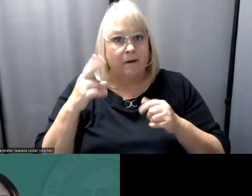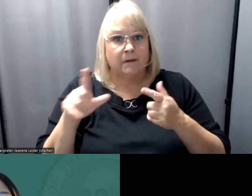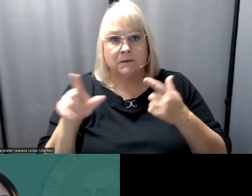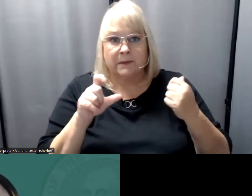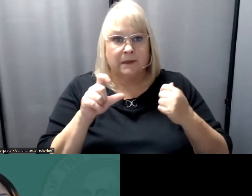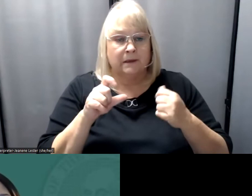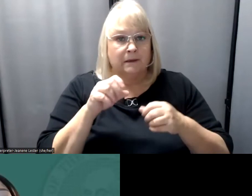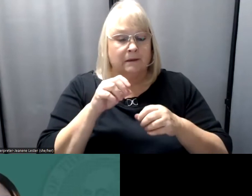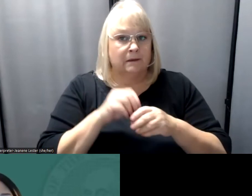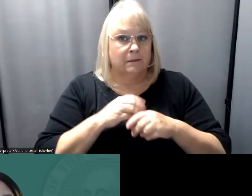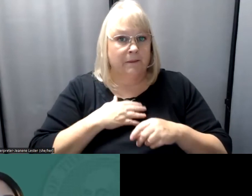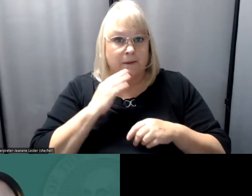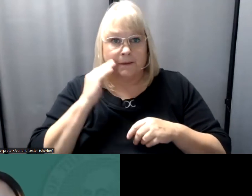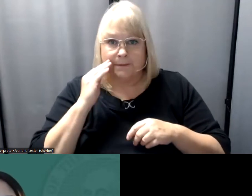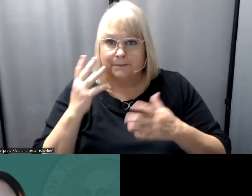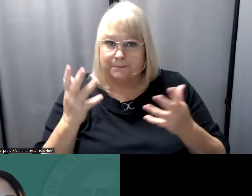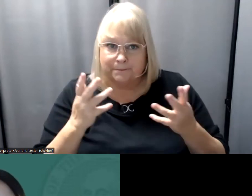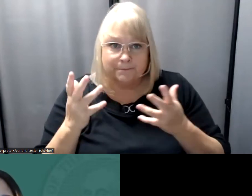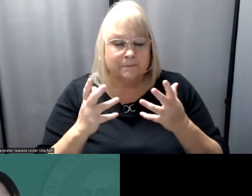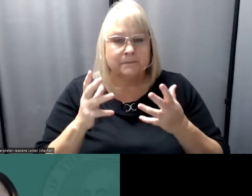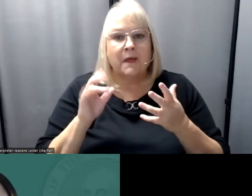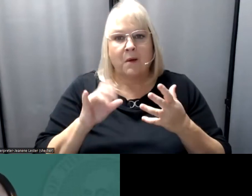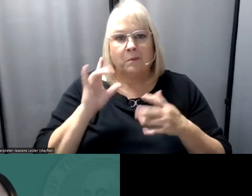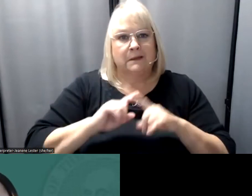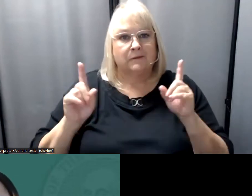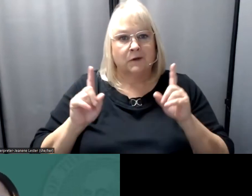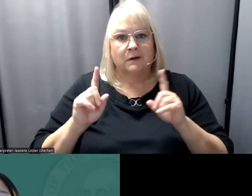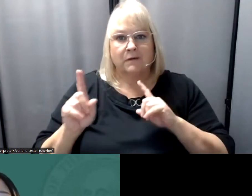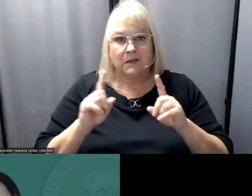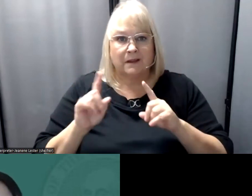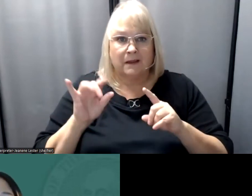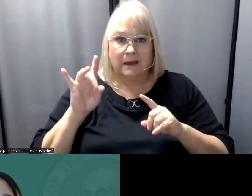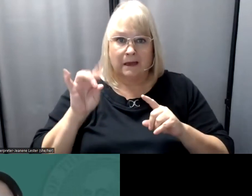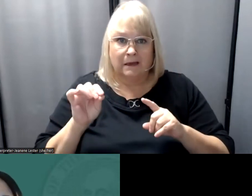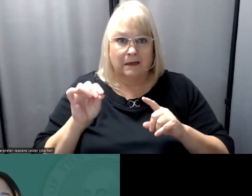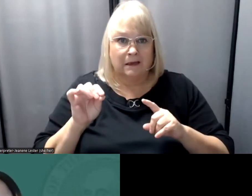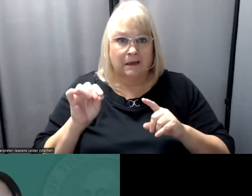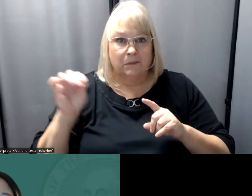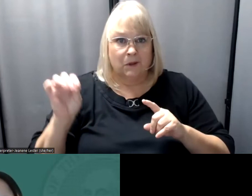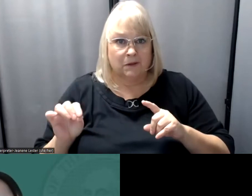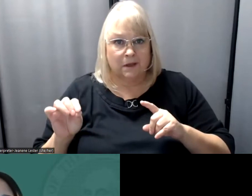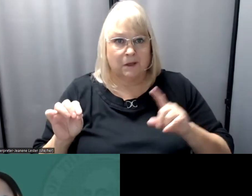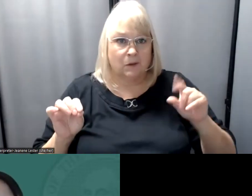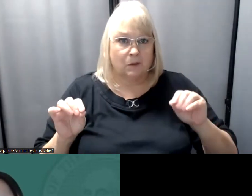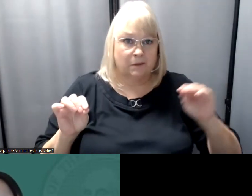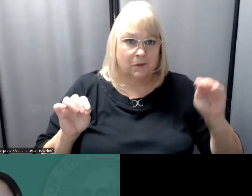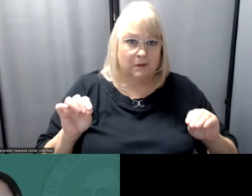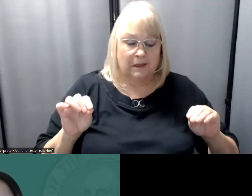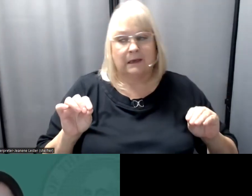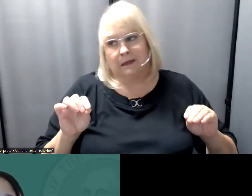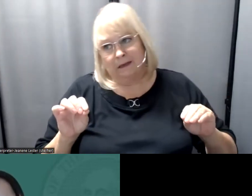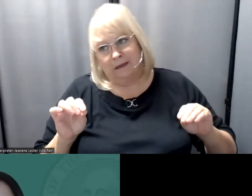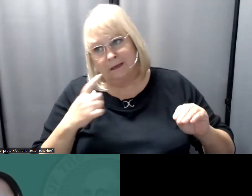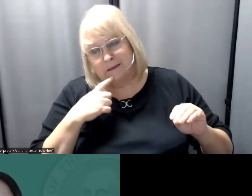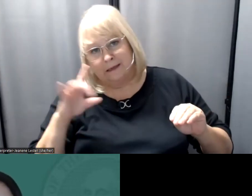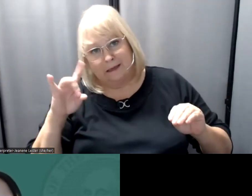different conversation. So I think that's that like almost 80-20 rule. I think 80%, at least in my experience, I can't speak